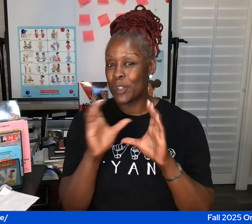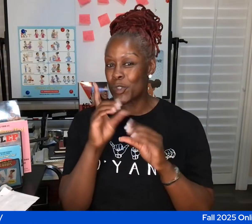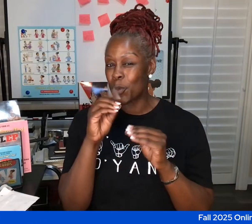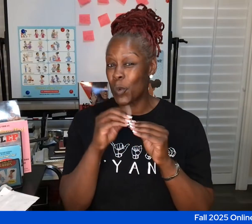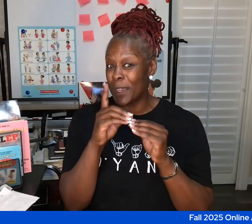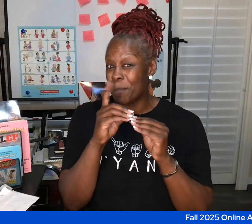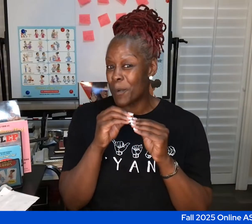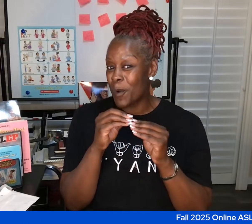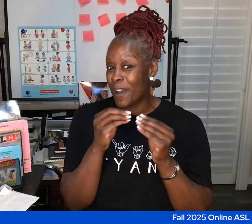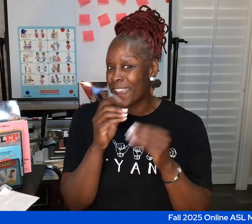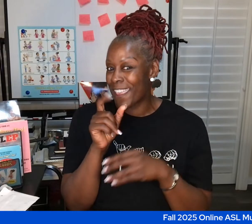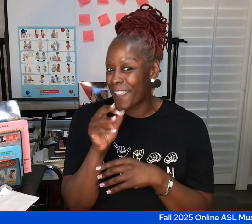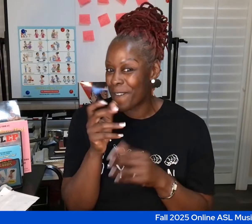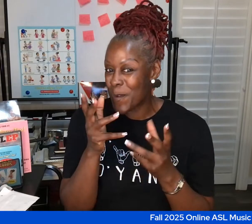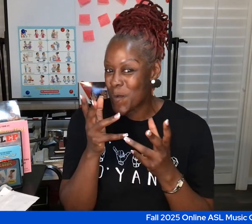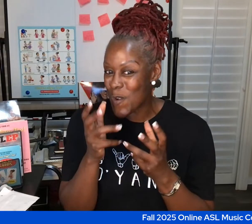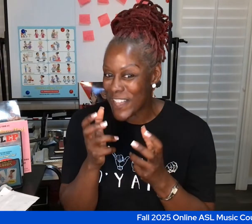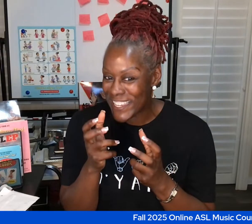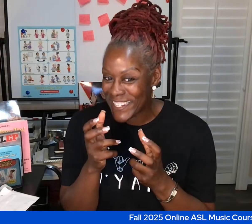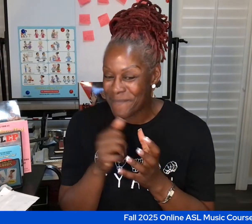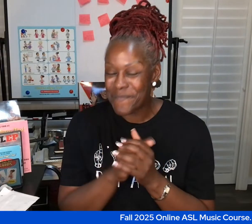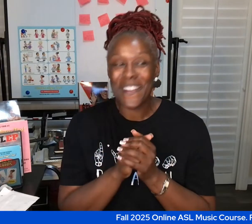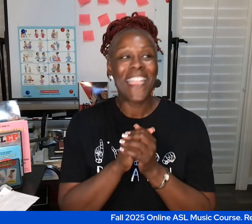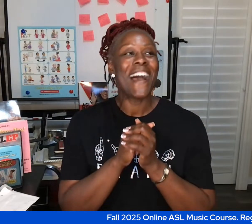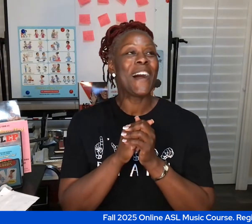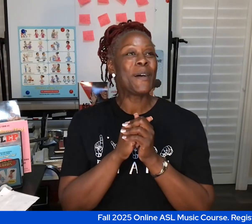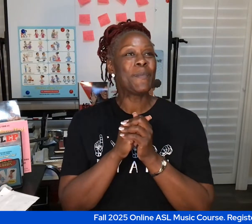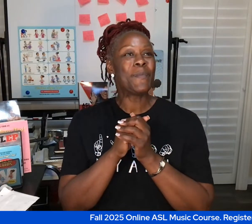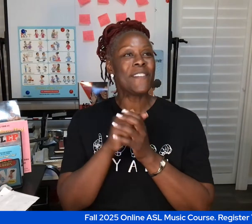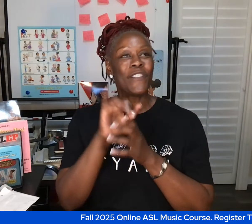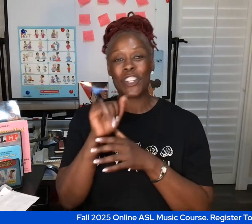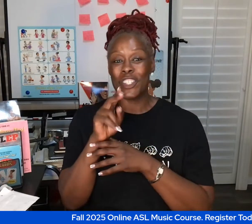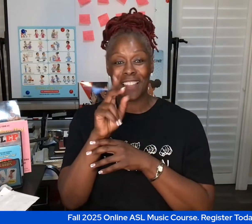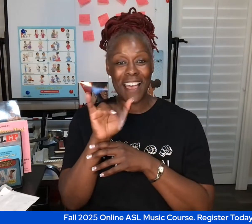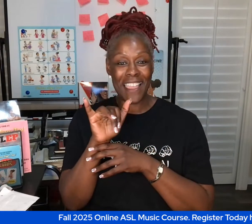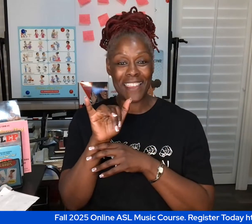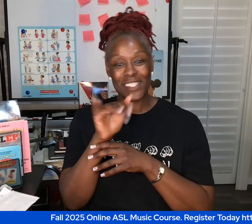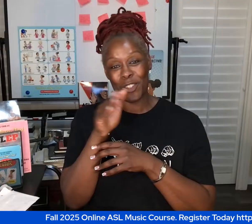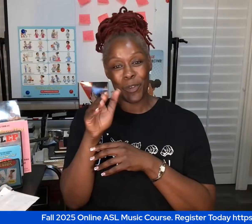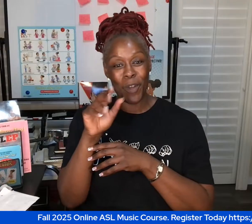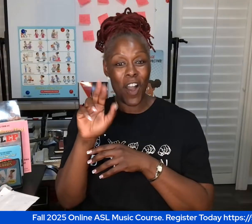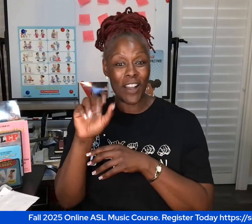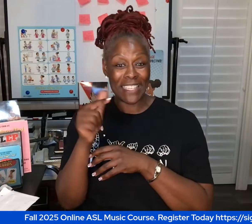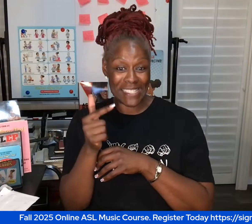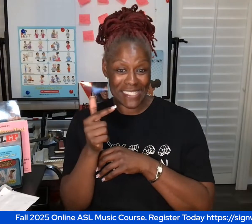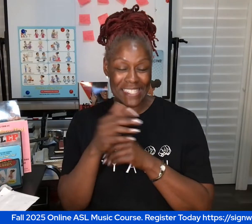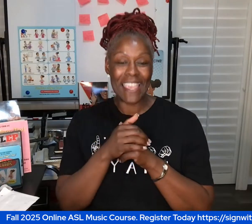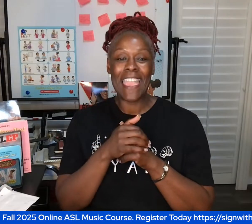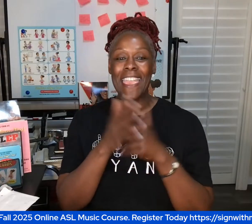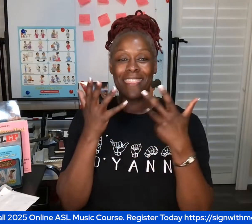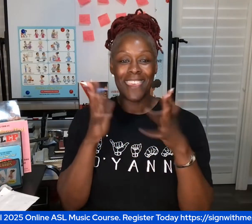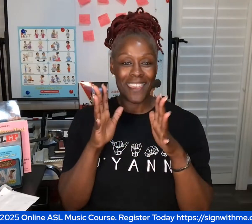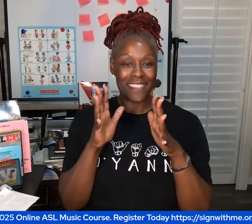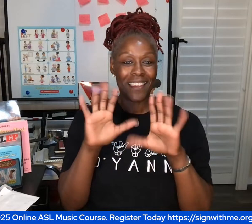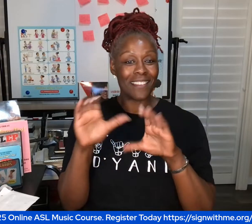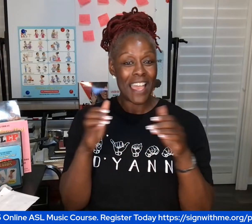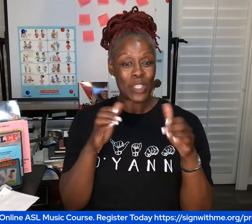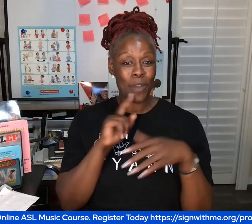do one more if you want, for July to August. And then the class will